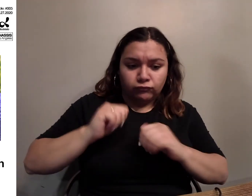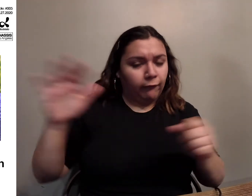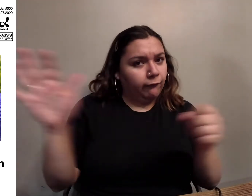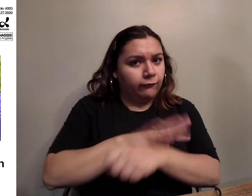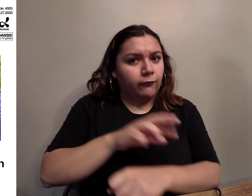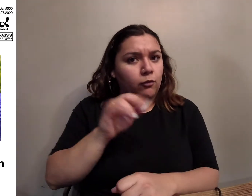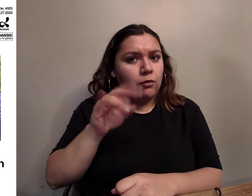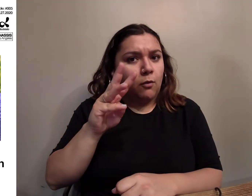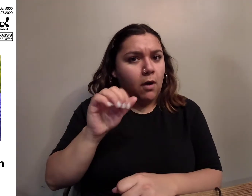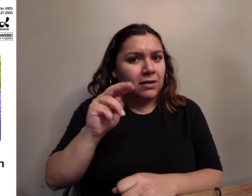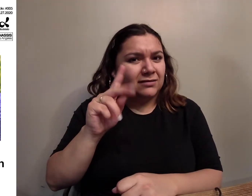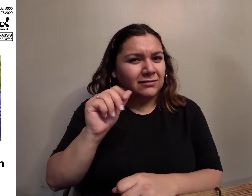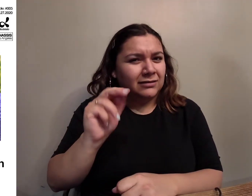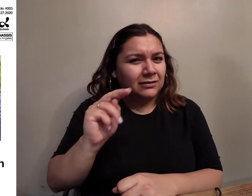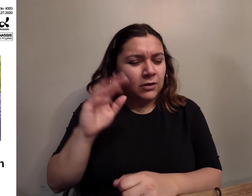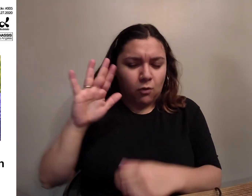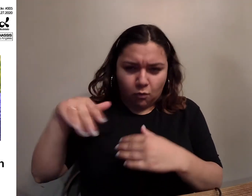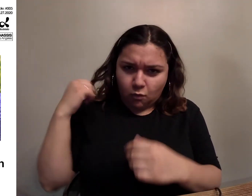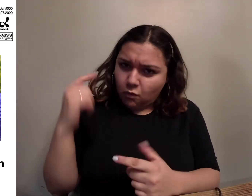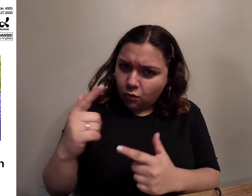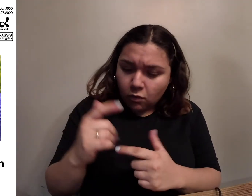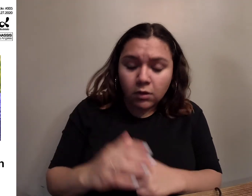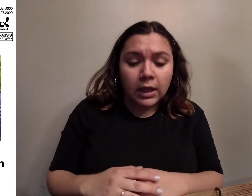big production for an independent film,